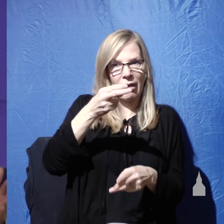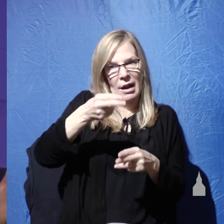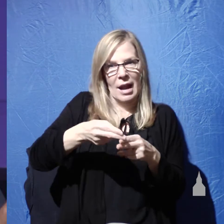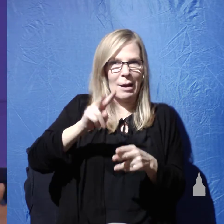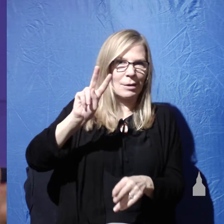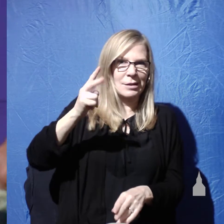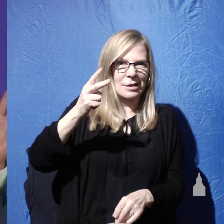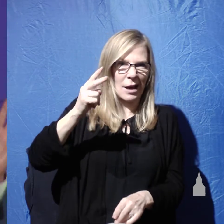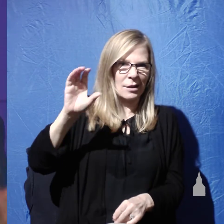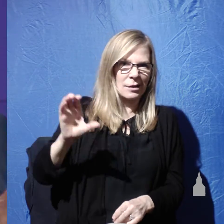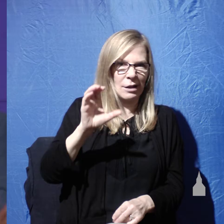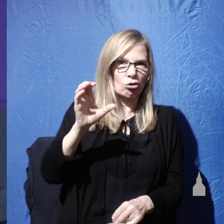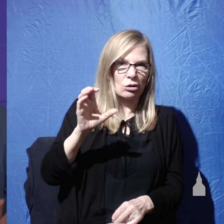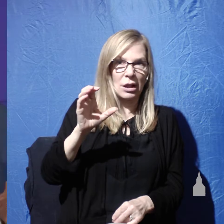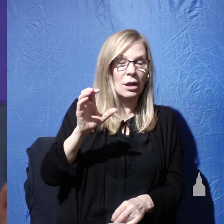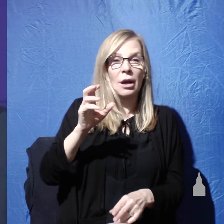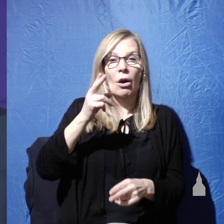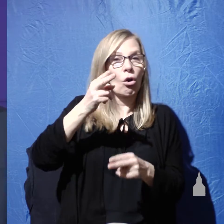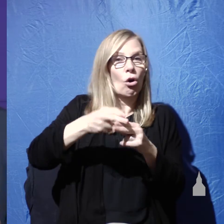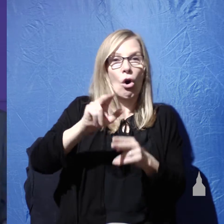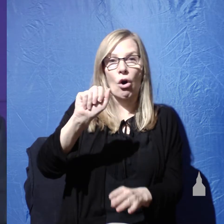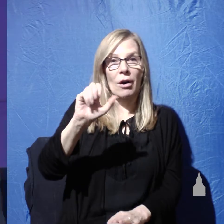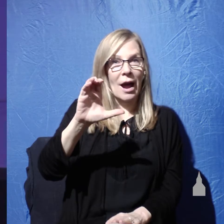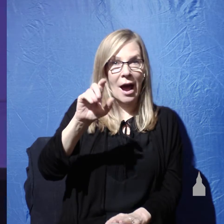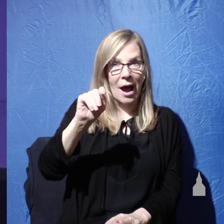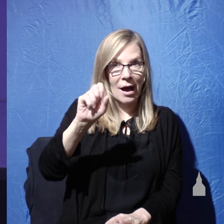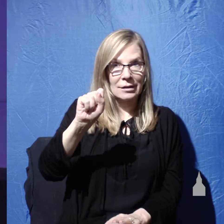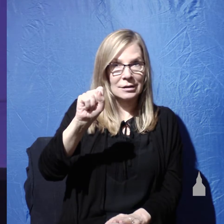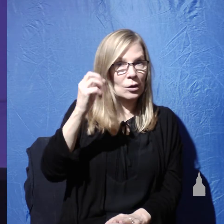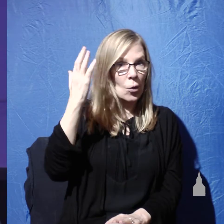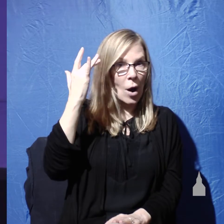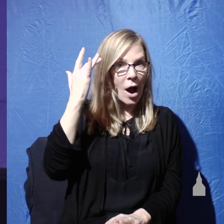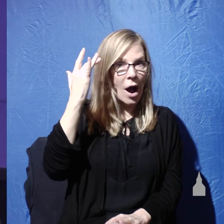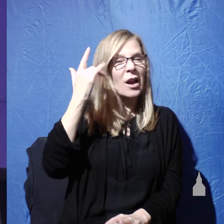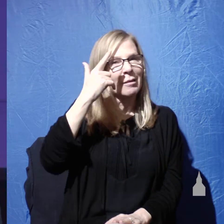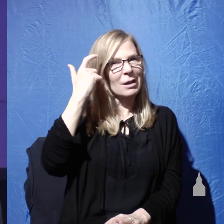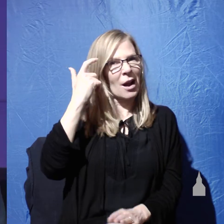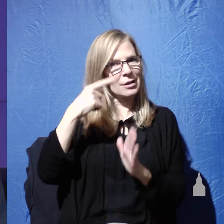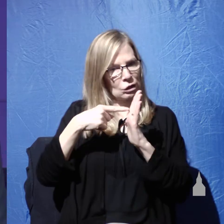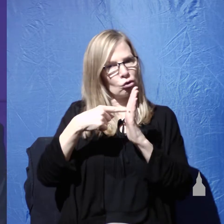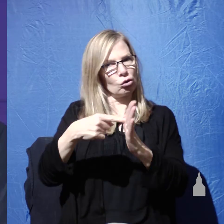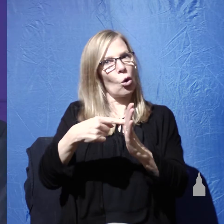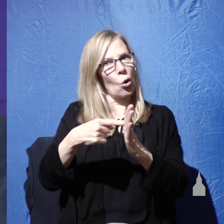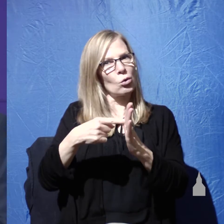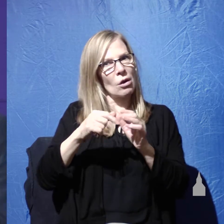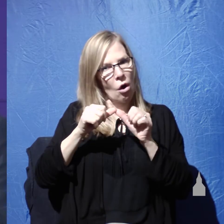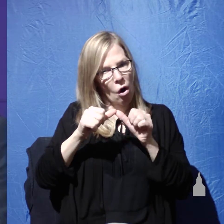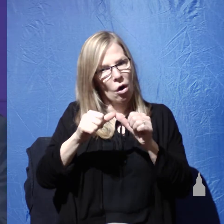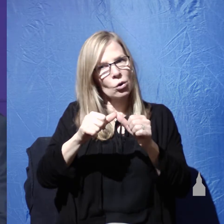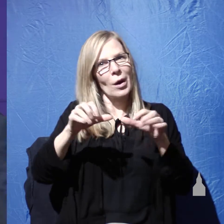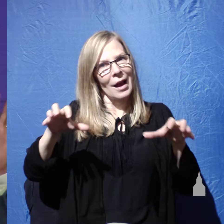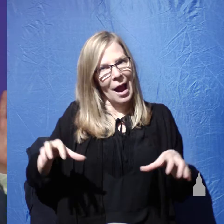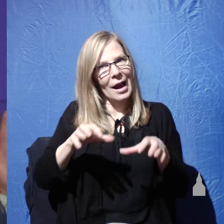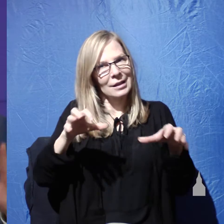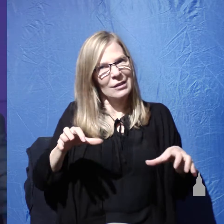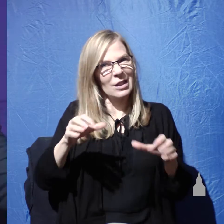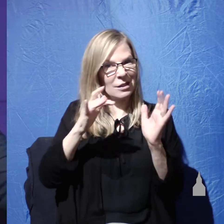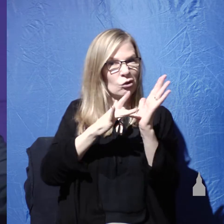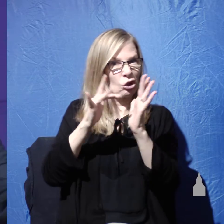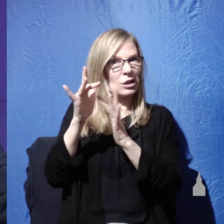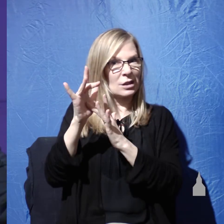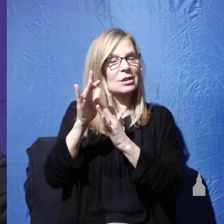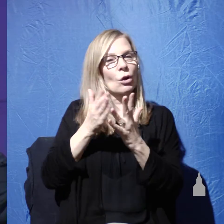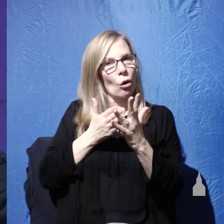century. And it was called Acts because it reveals the ongoing acts or actions or activities of Jesus